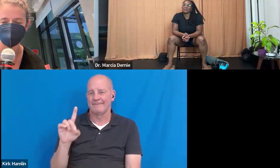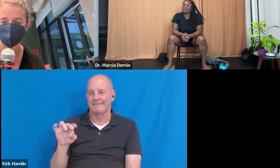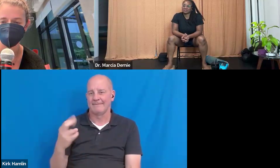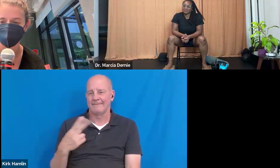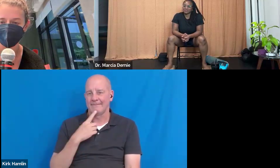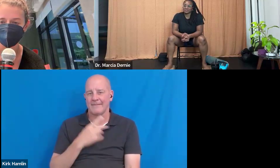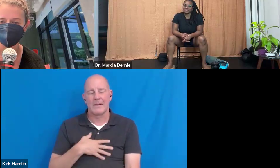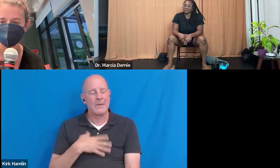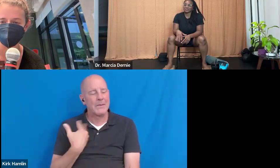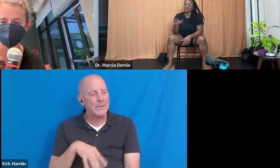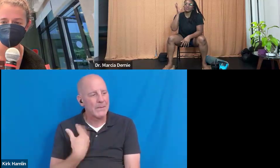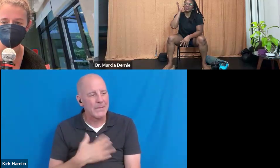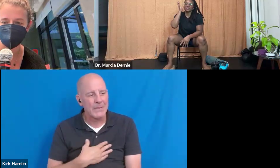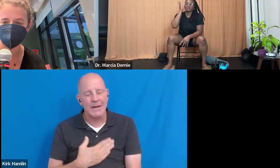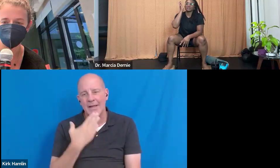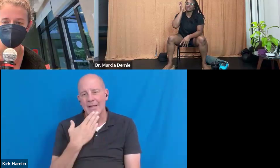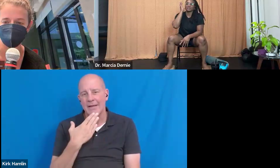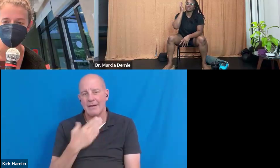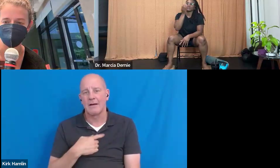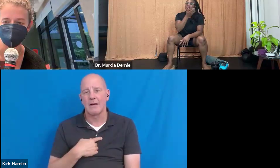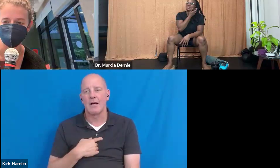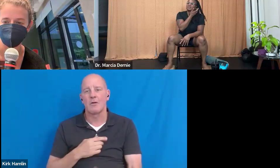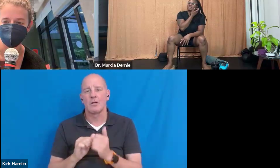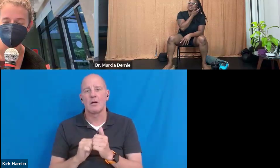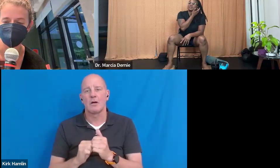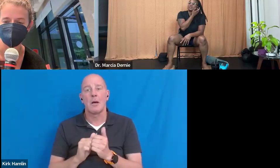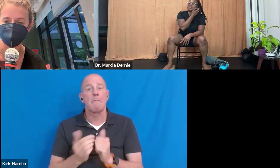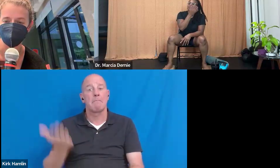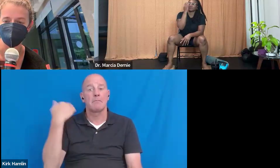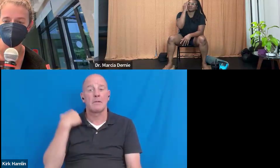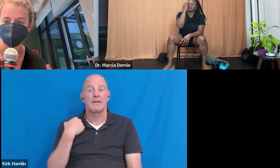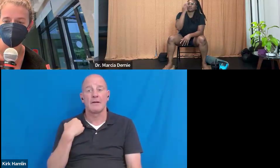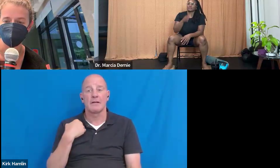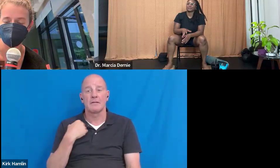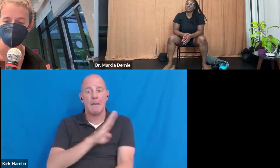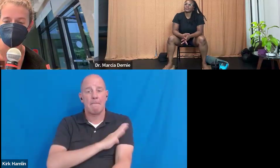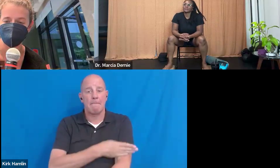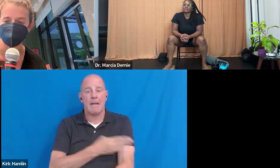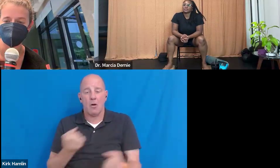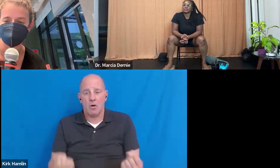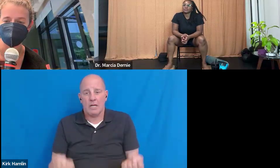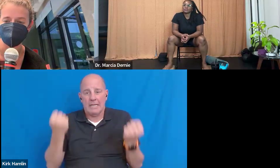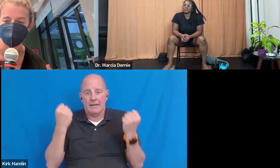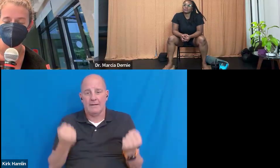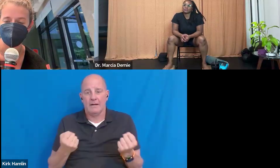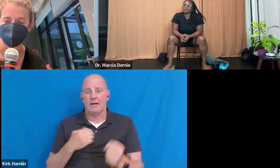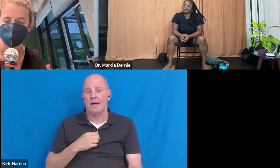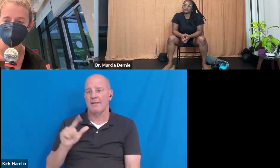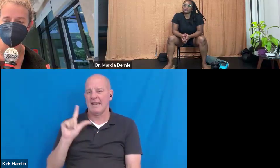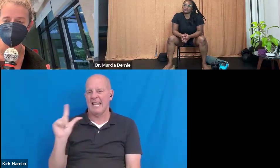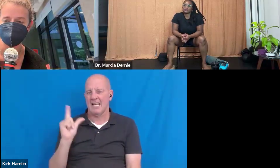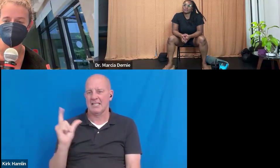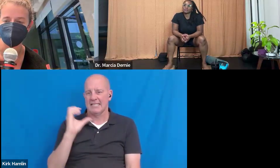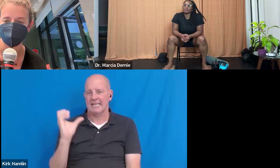my God, thank you. As a previous competitive power lifter, now disabled due to LC